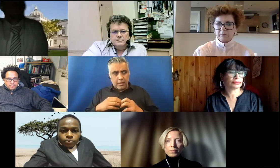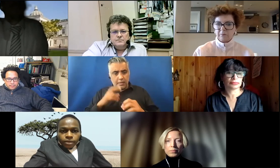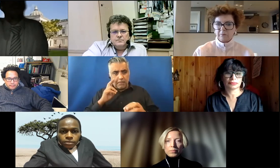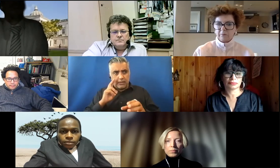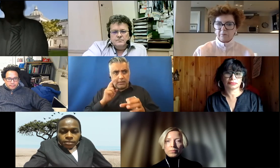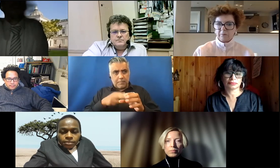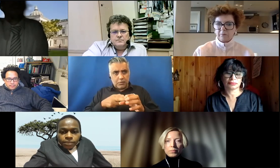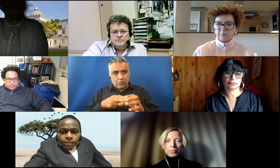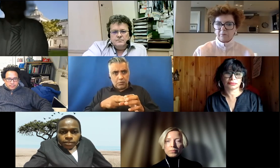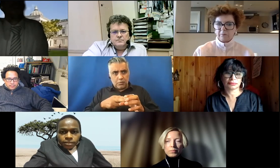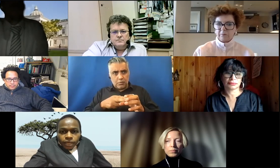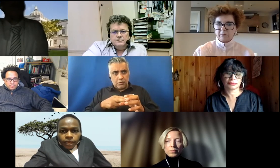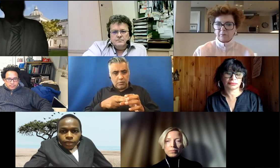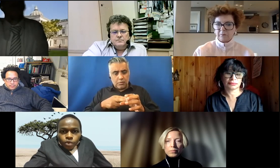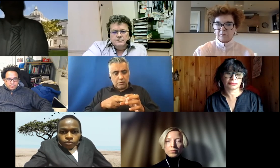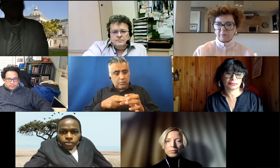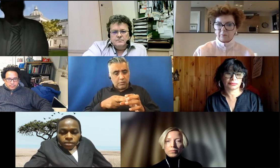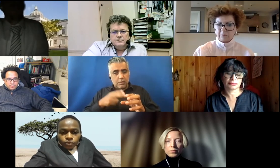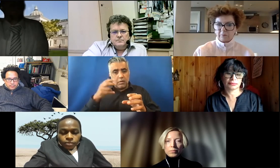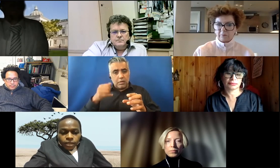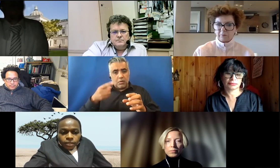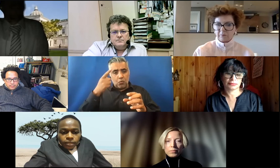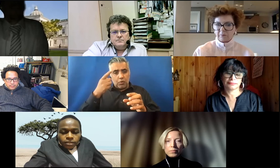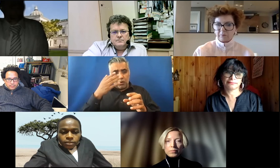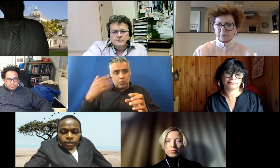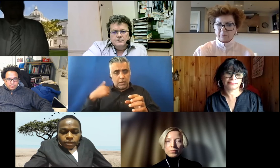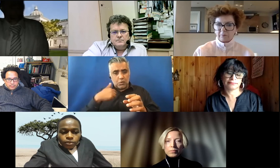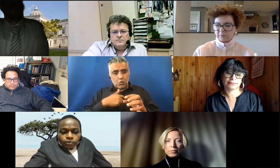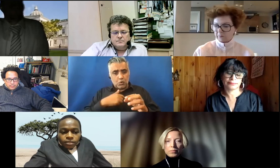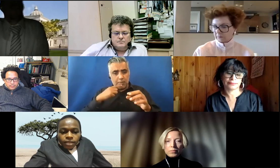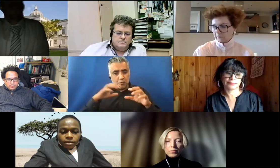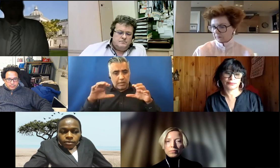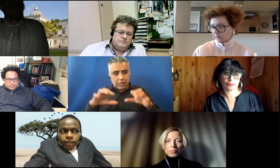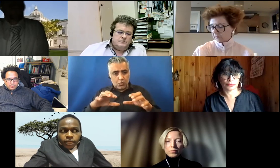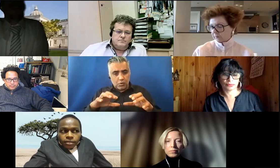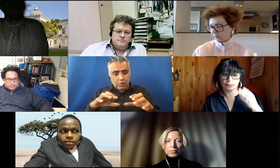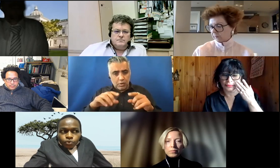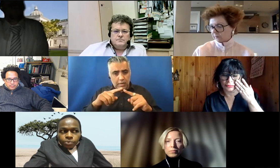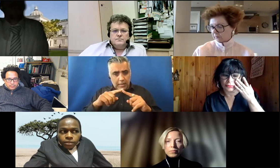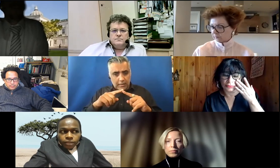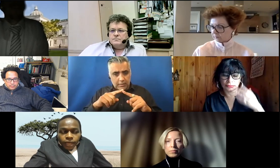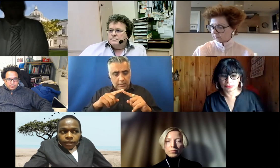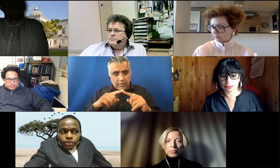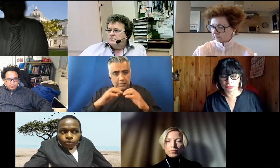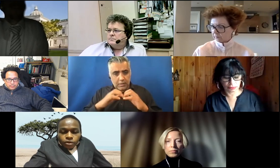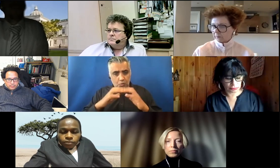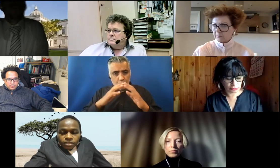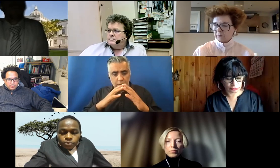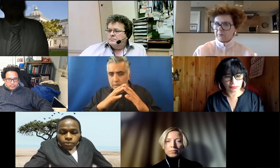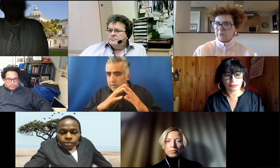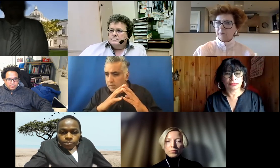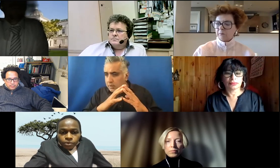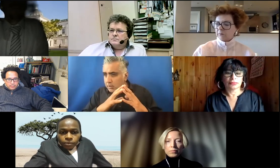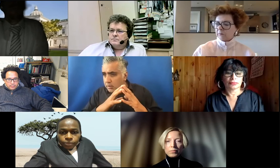participation of persons with disabilities. And one of the things we've done at Innovate Now is to build a network of